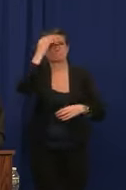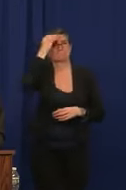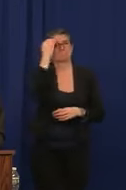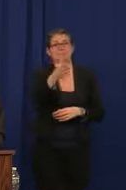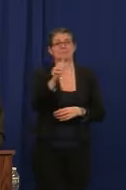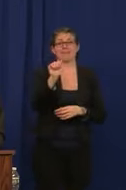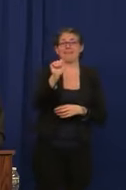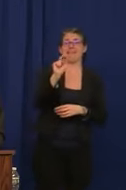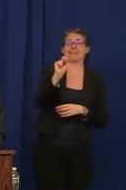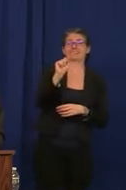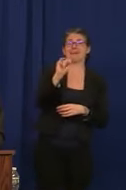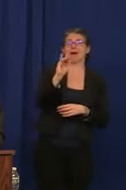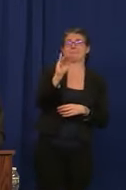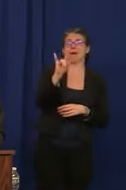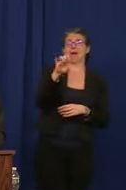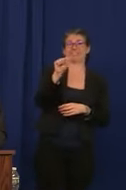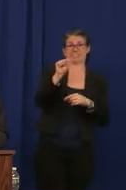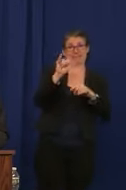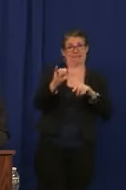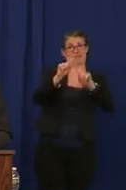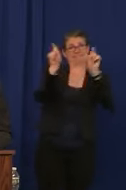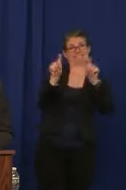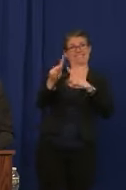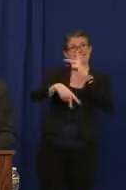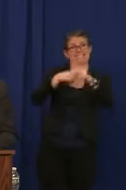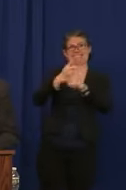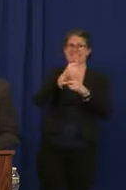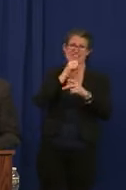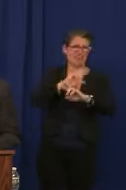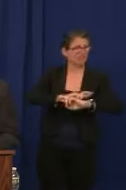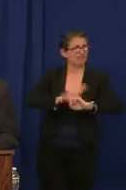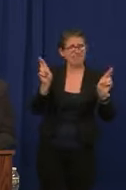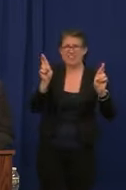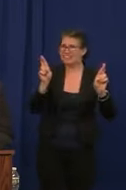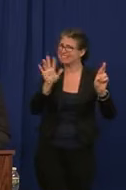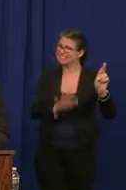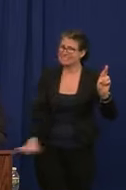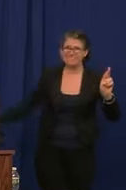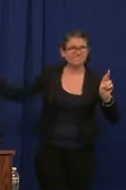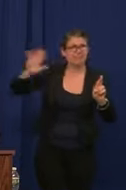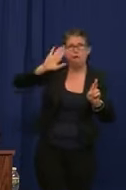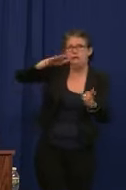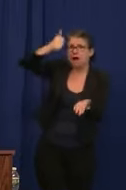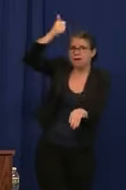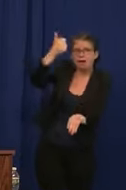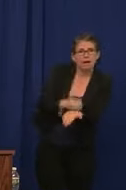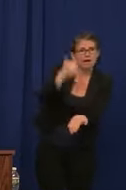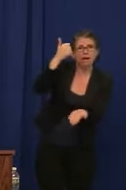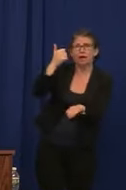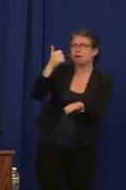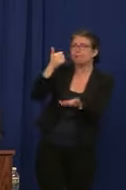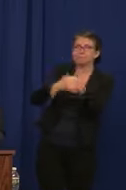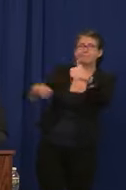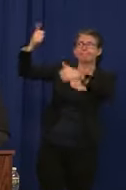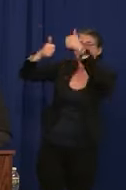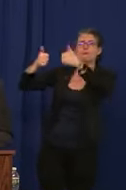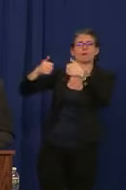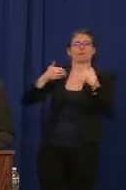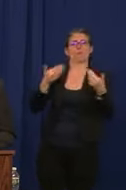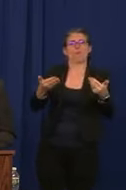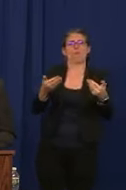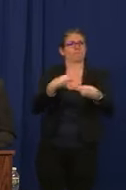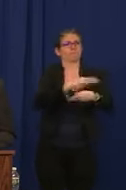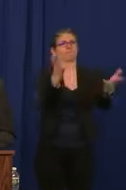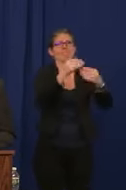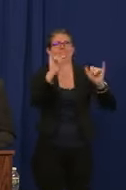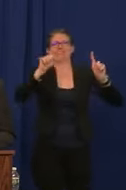were approved and medically appropriate. If it works, fine, let's get it. It'll be one thing I'm sure we'll